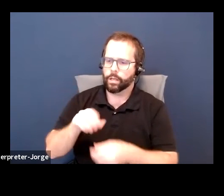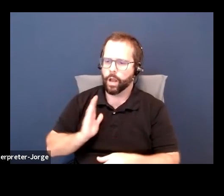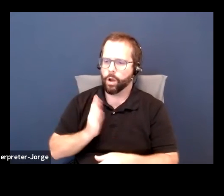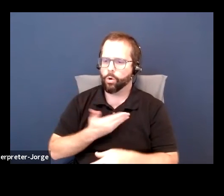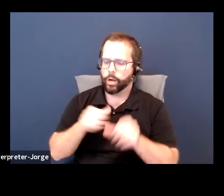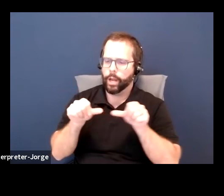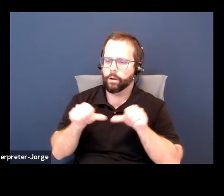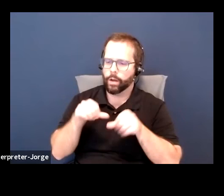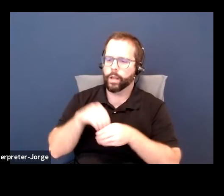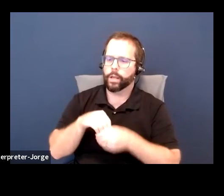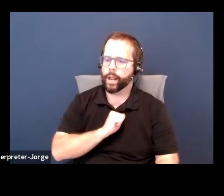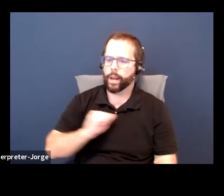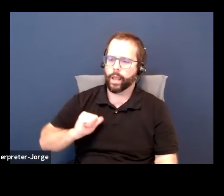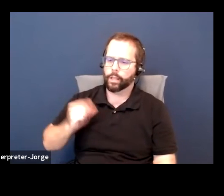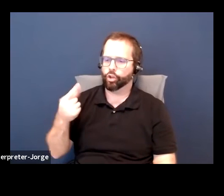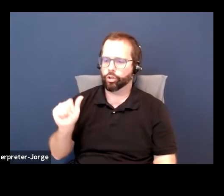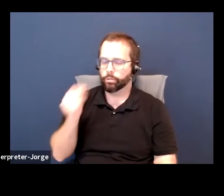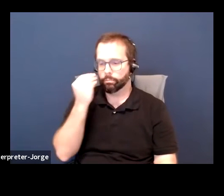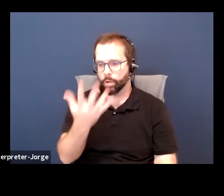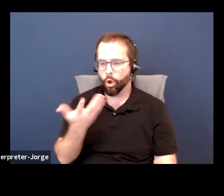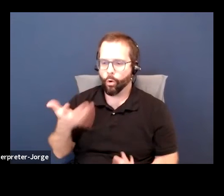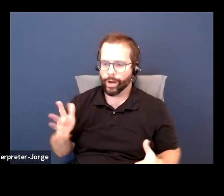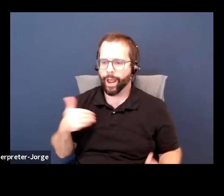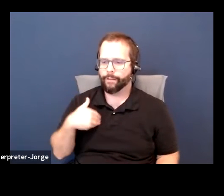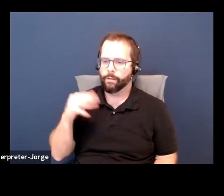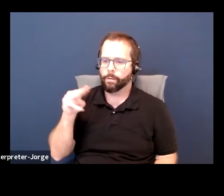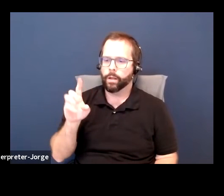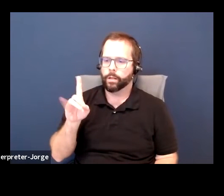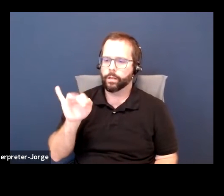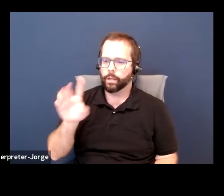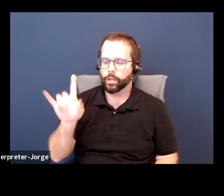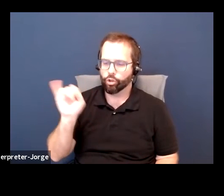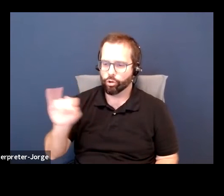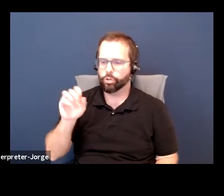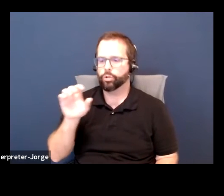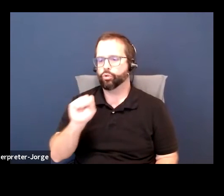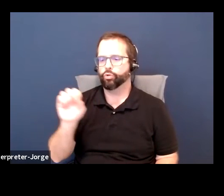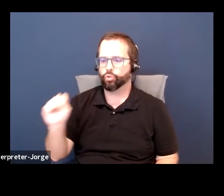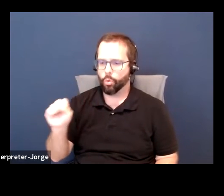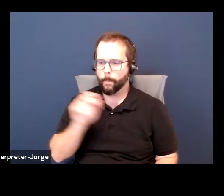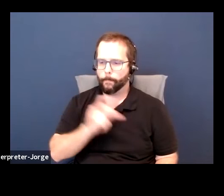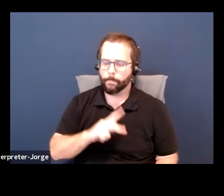to let you know, I already have Medicaid insurance and personal Social Security income letter for me,